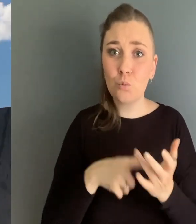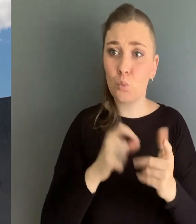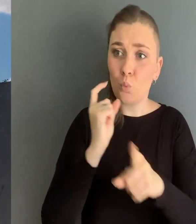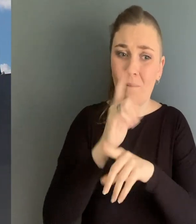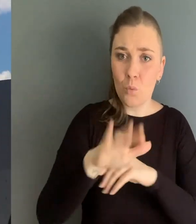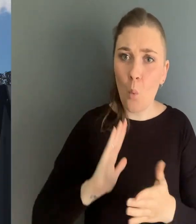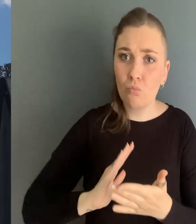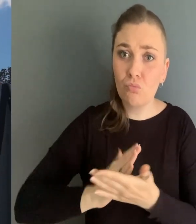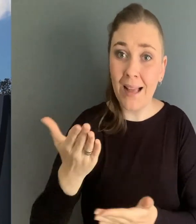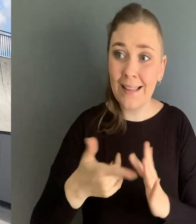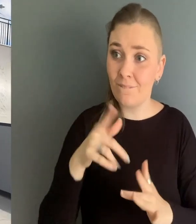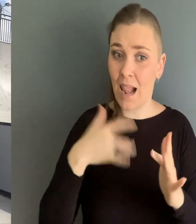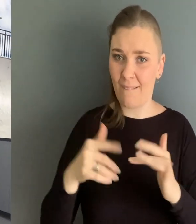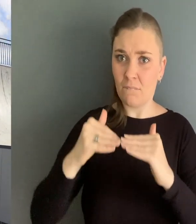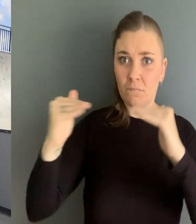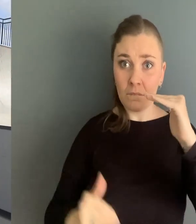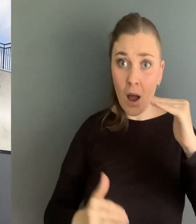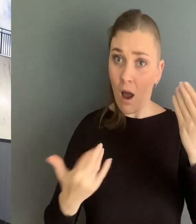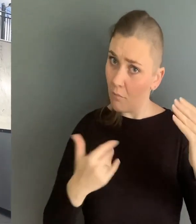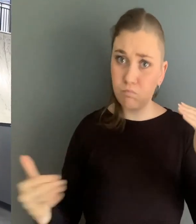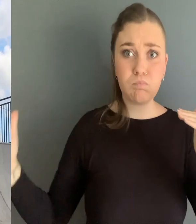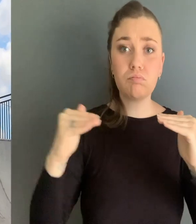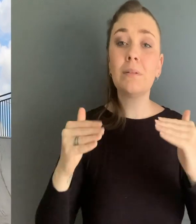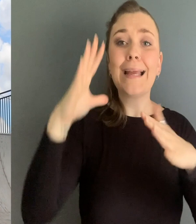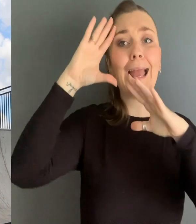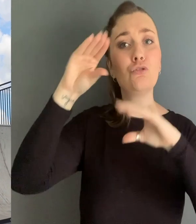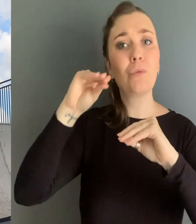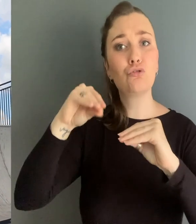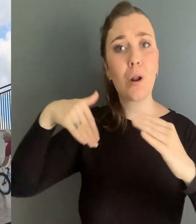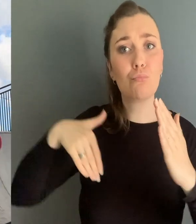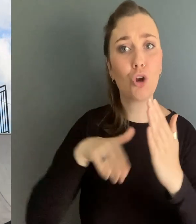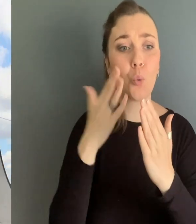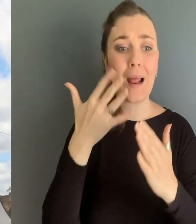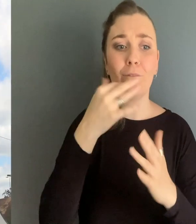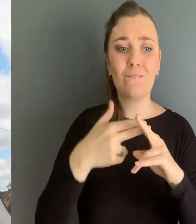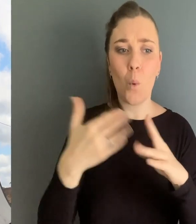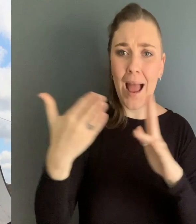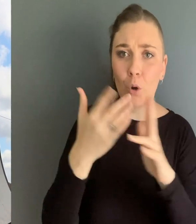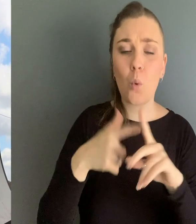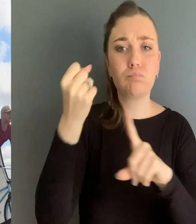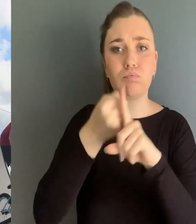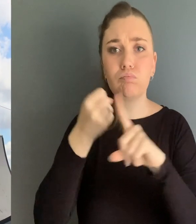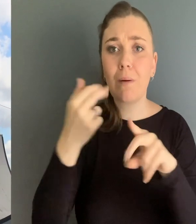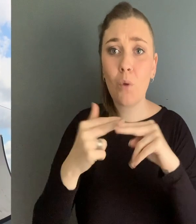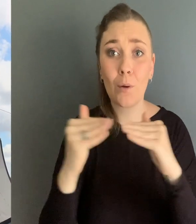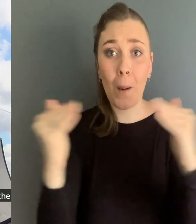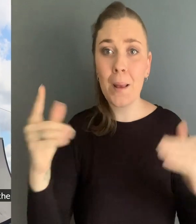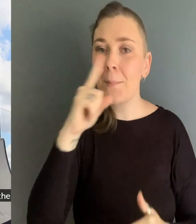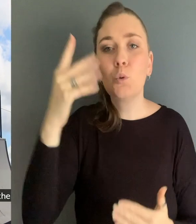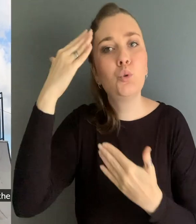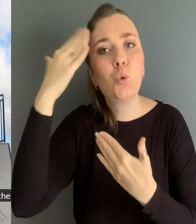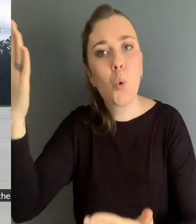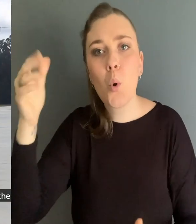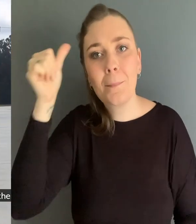injustice remember to take an educational approach when asking for access or advocating for equality people don't know better